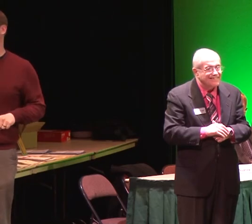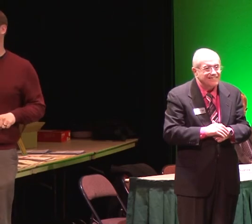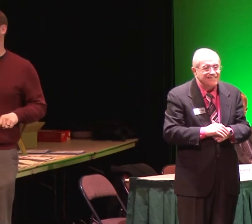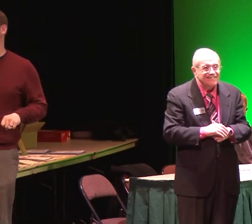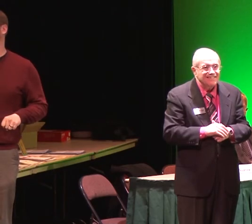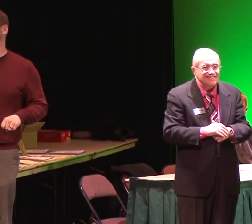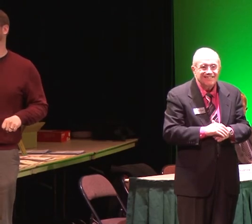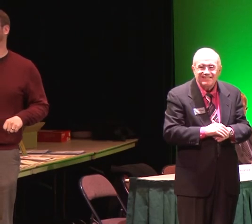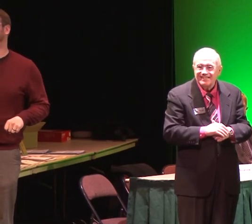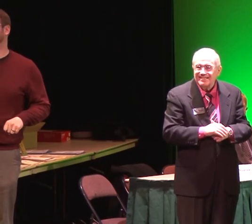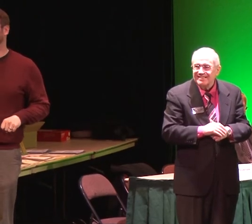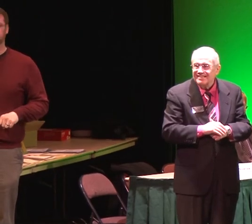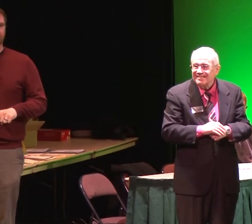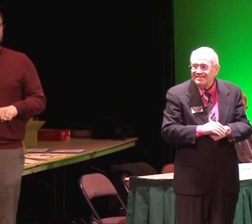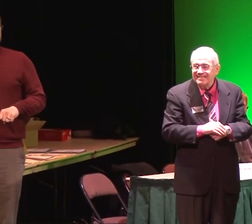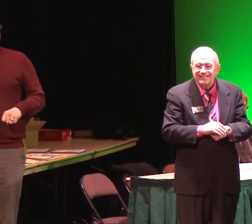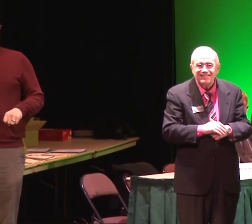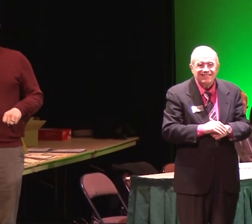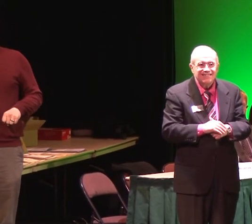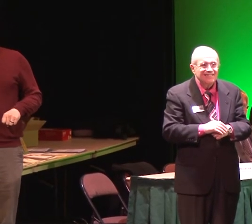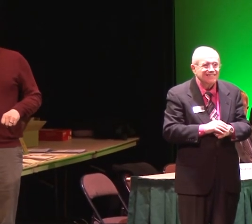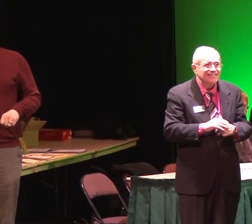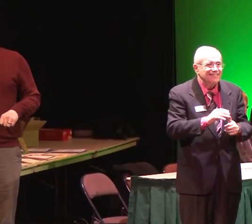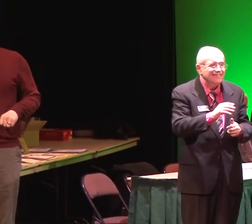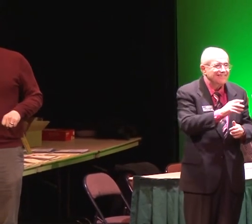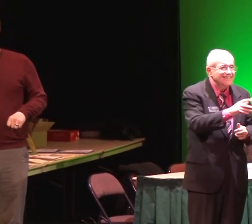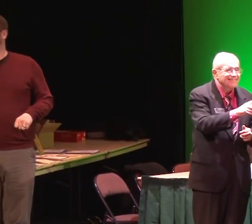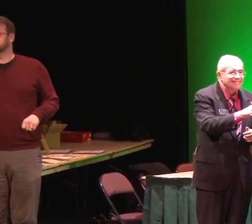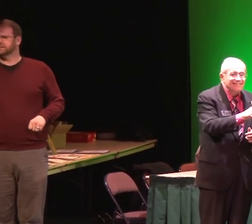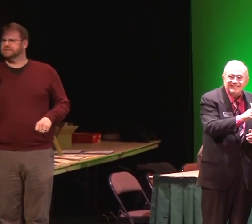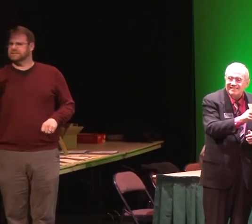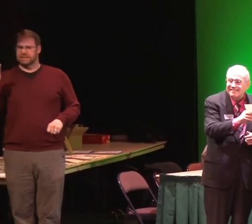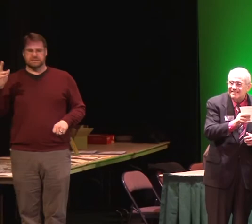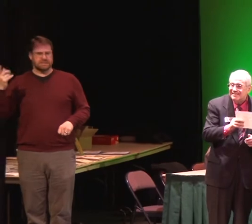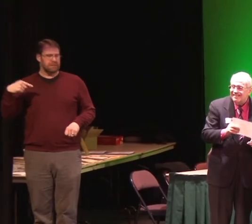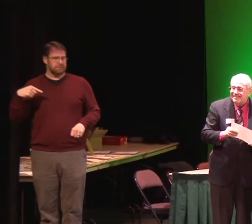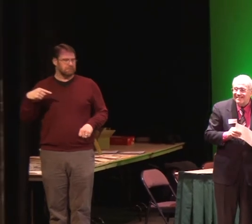Wilkinson, would you come up and receive your award?